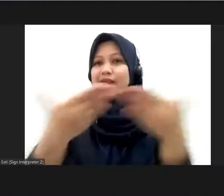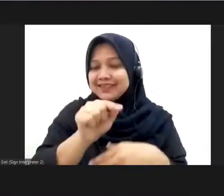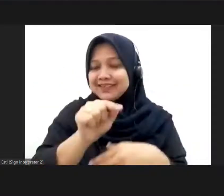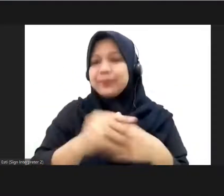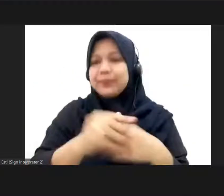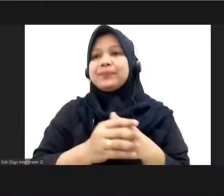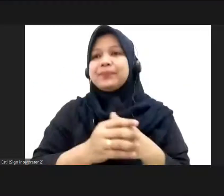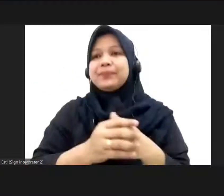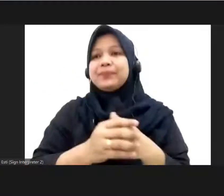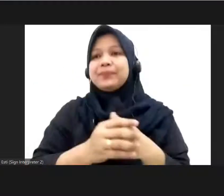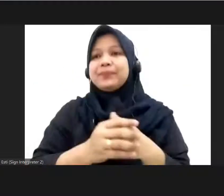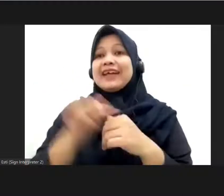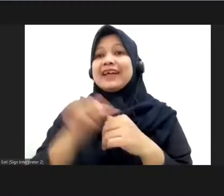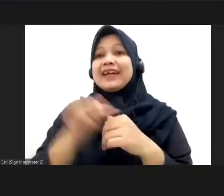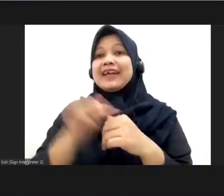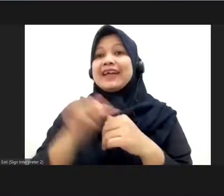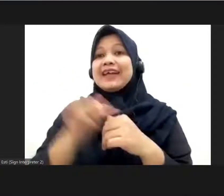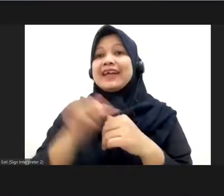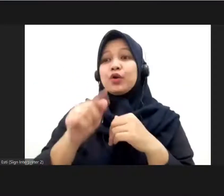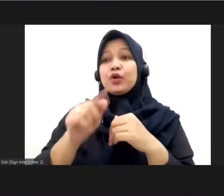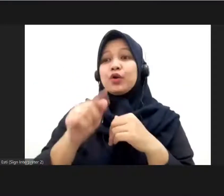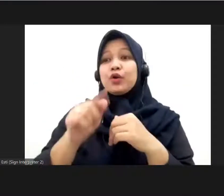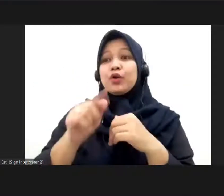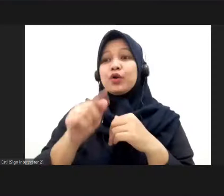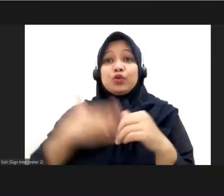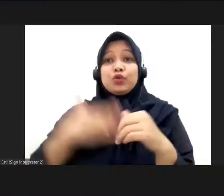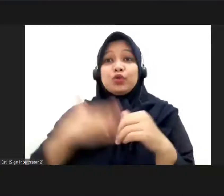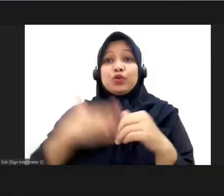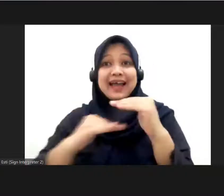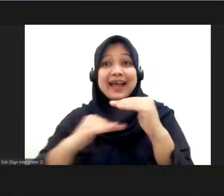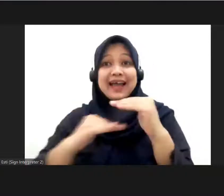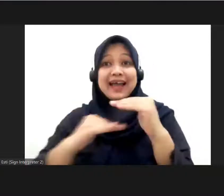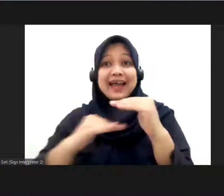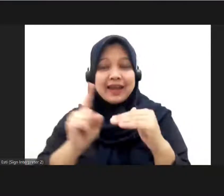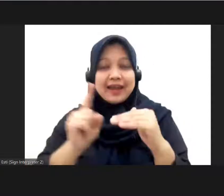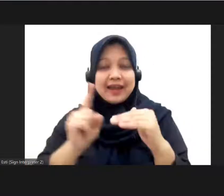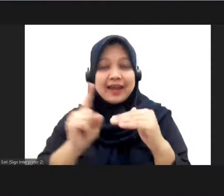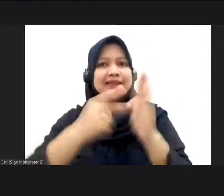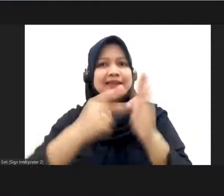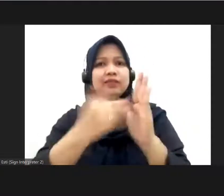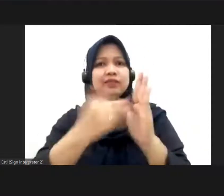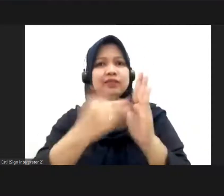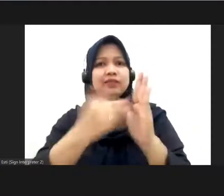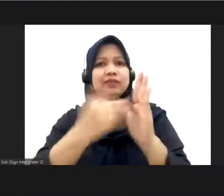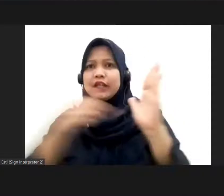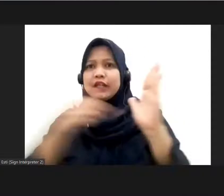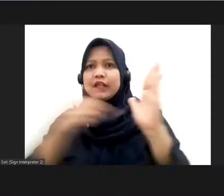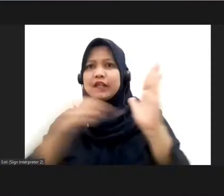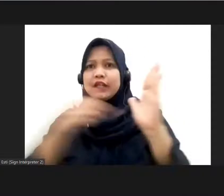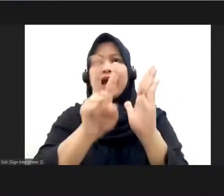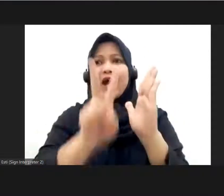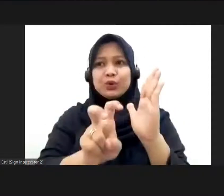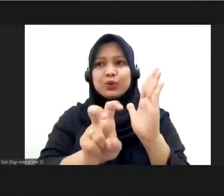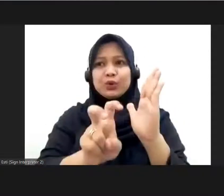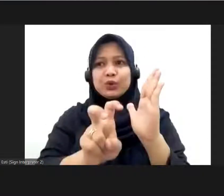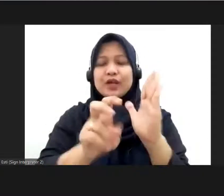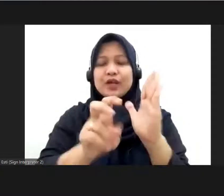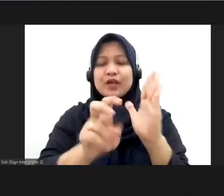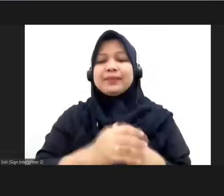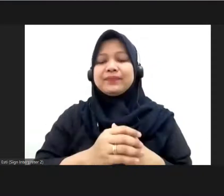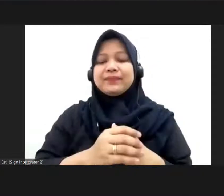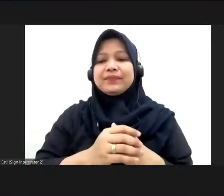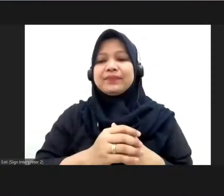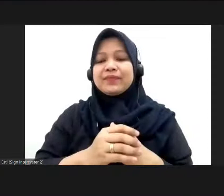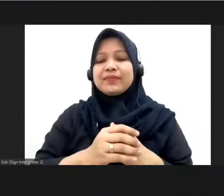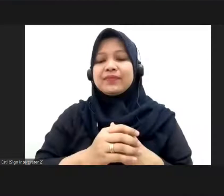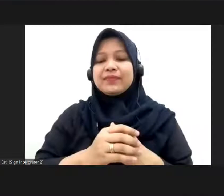have standards and we should follow standards, but of course in reality you have to adapt on whatever resources